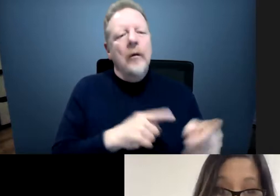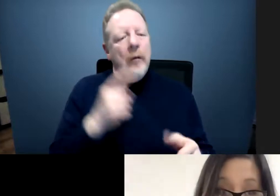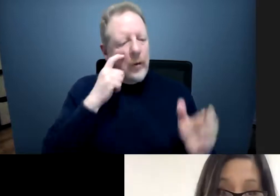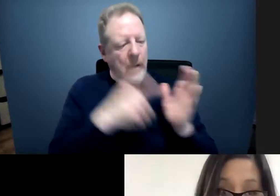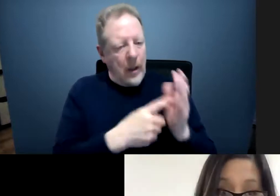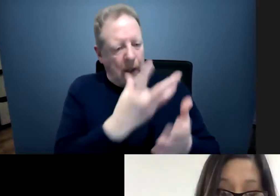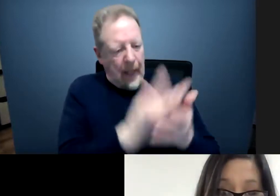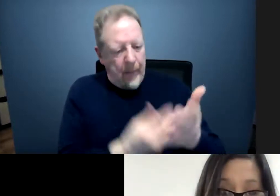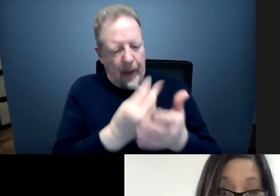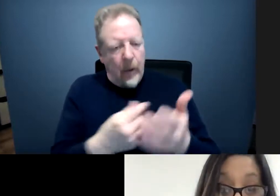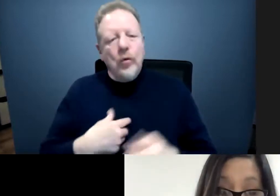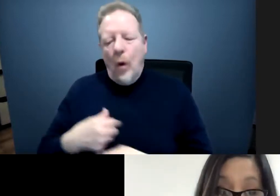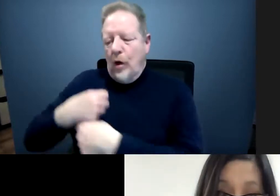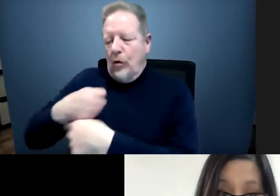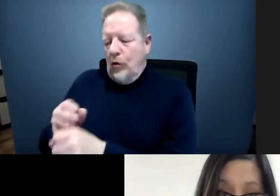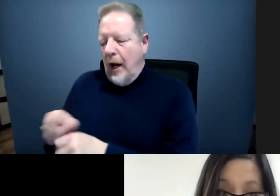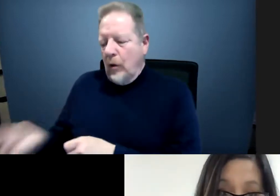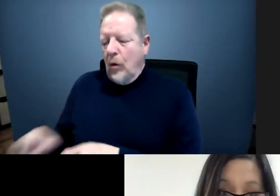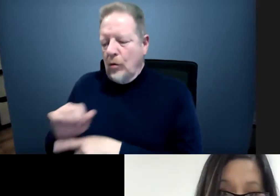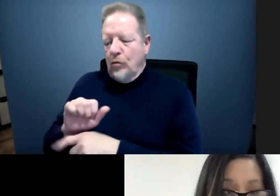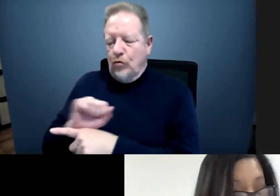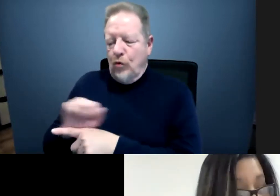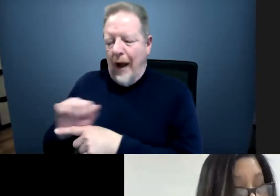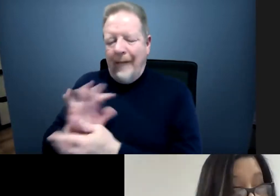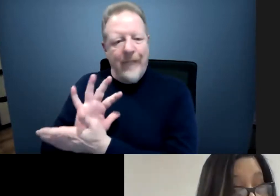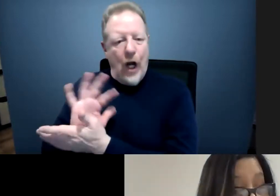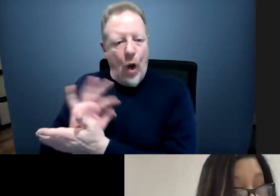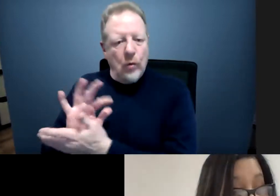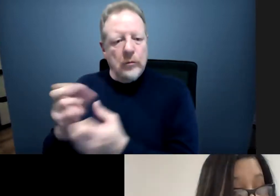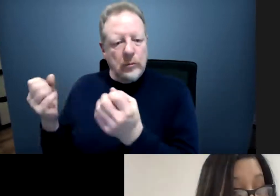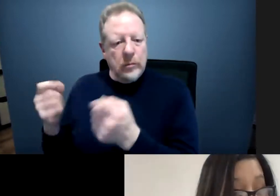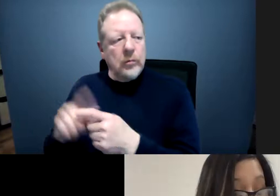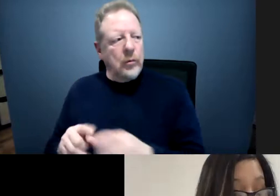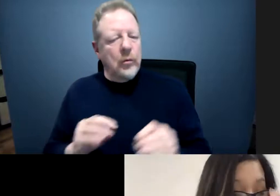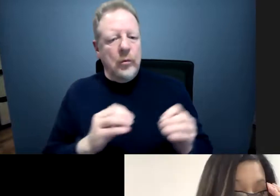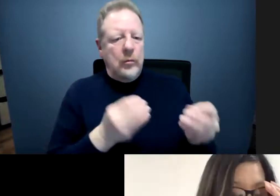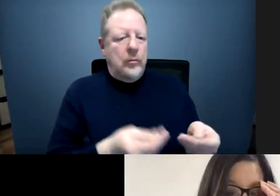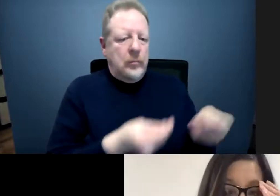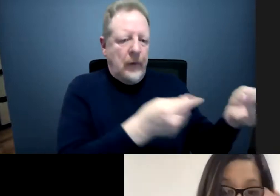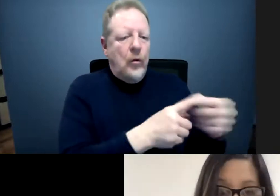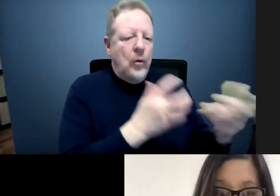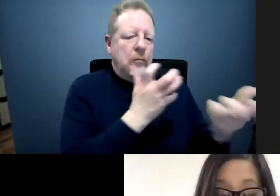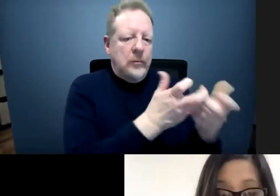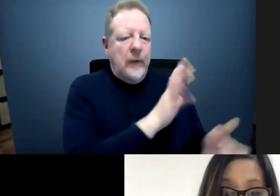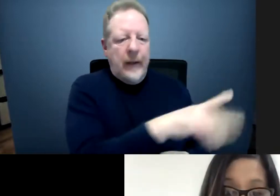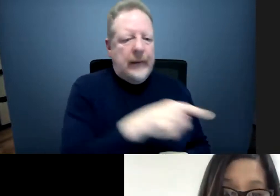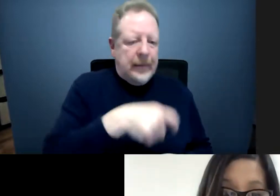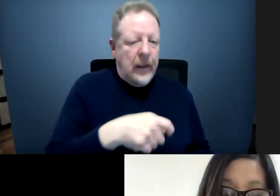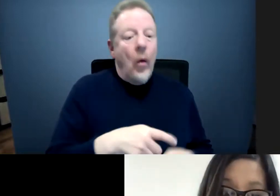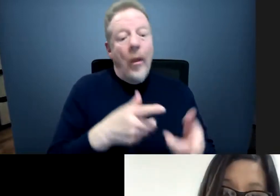trainings will address those knowledge gaps. And once these are complete, they will be included on our website. They'll also be